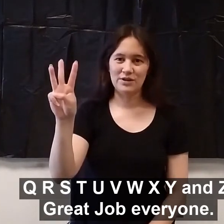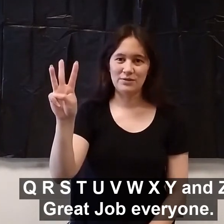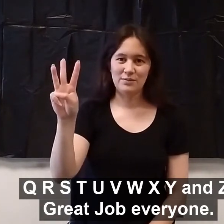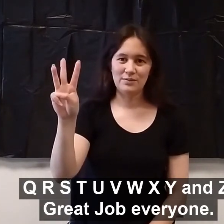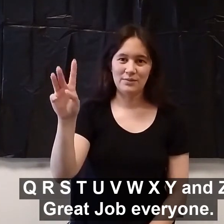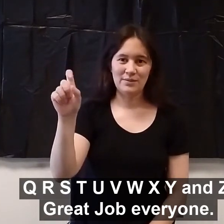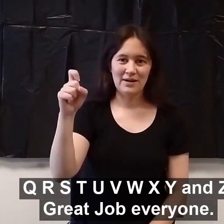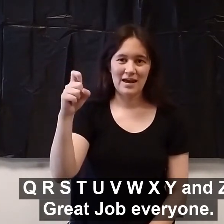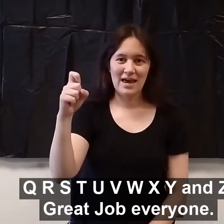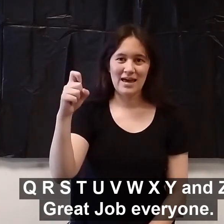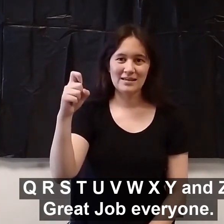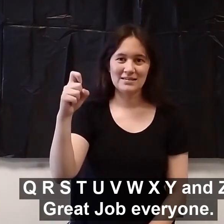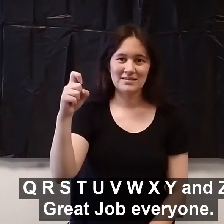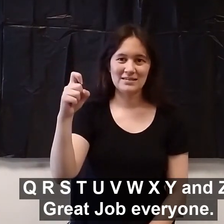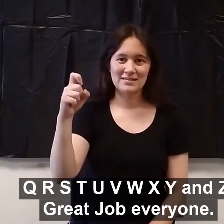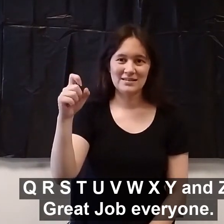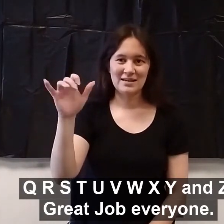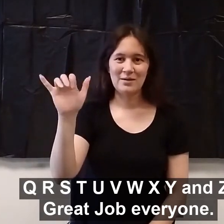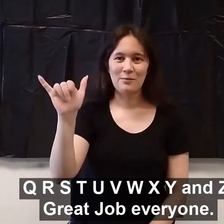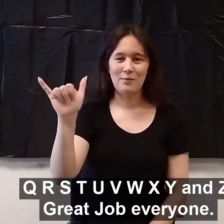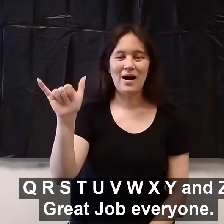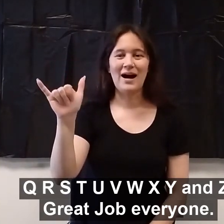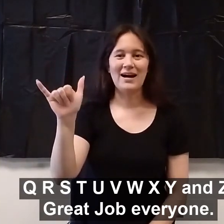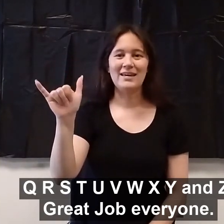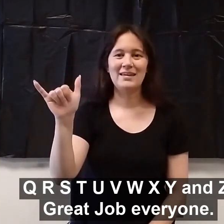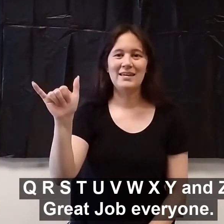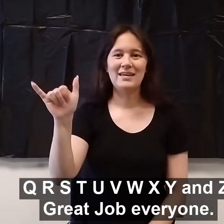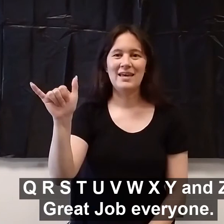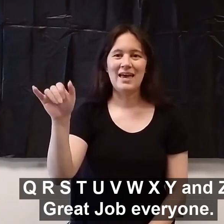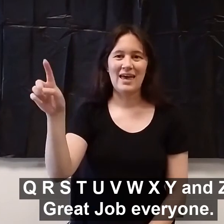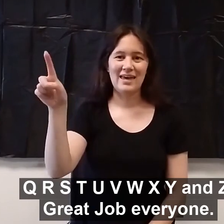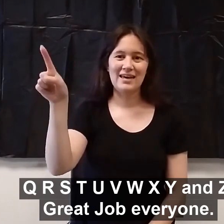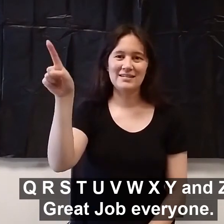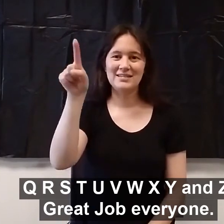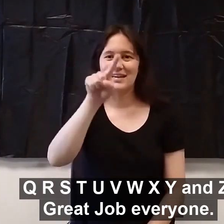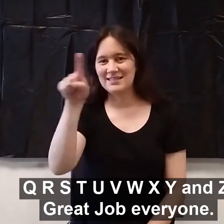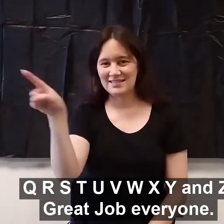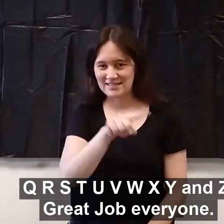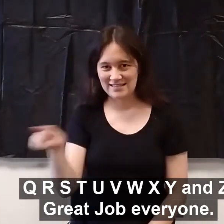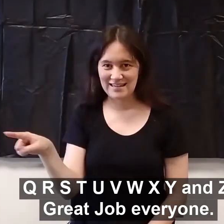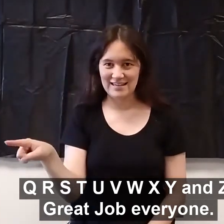W, X, Y, and Z.